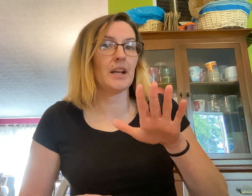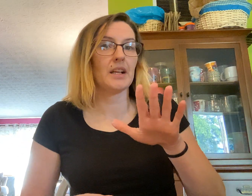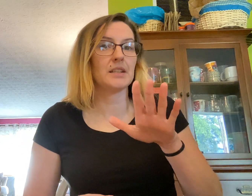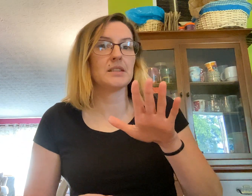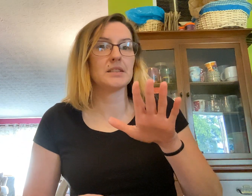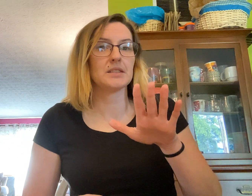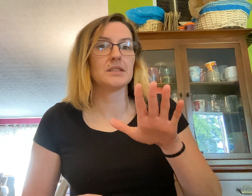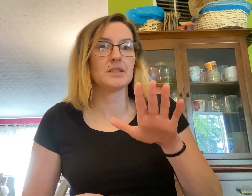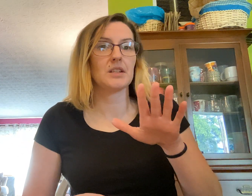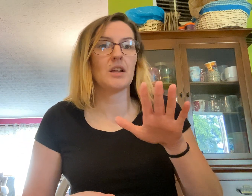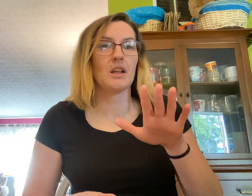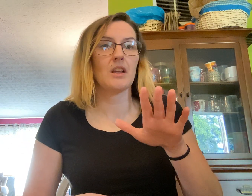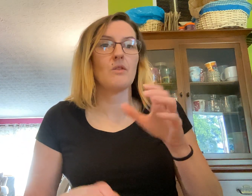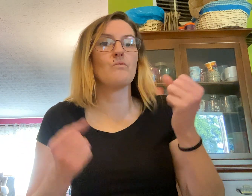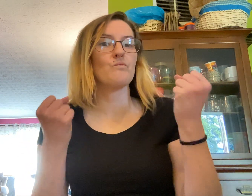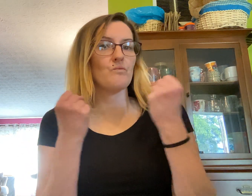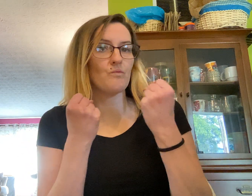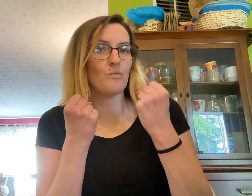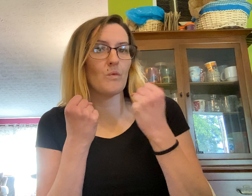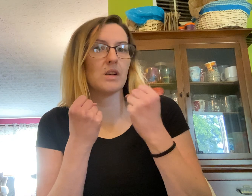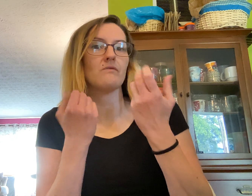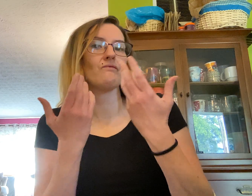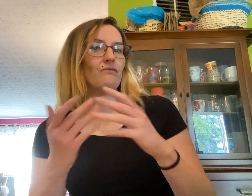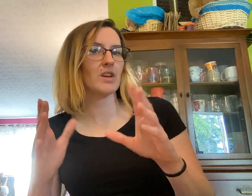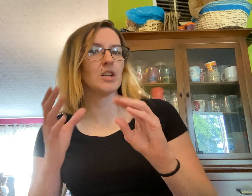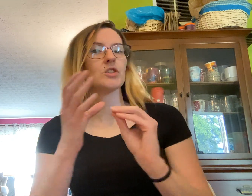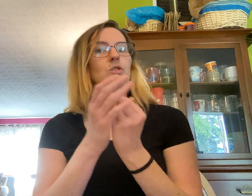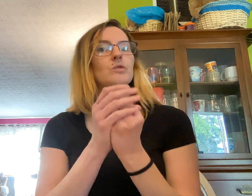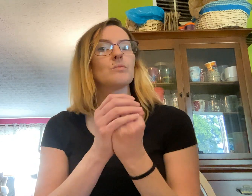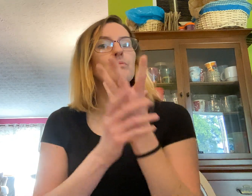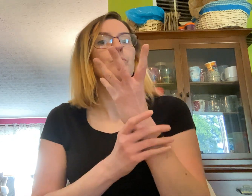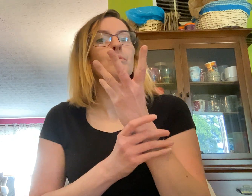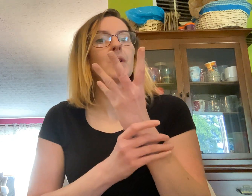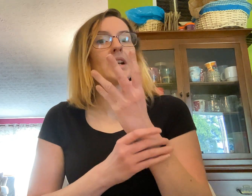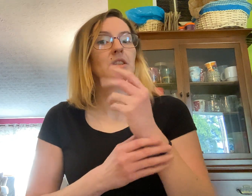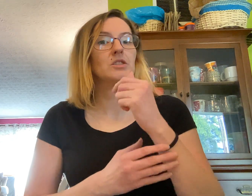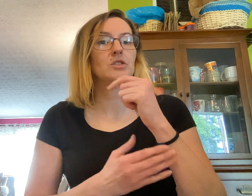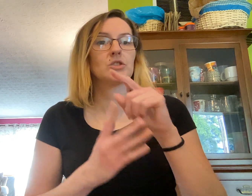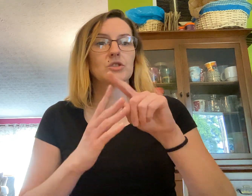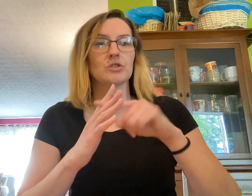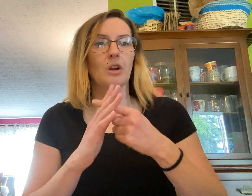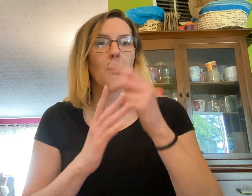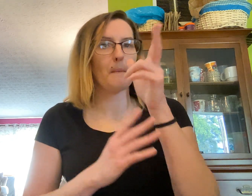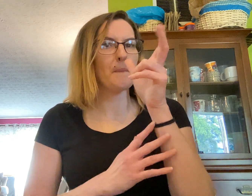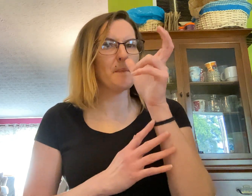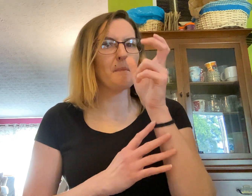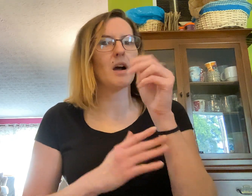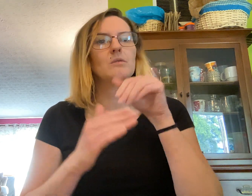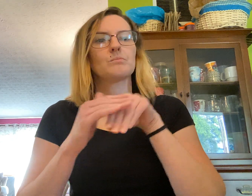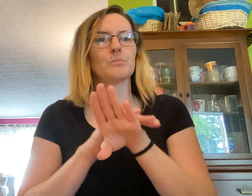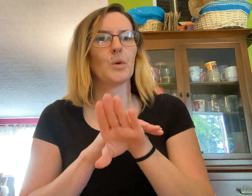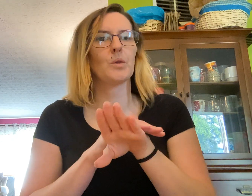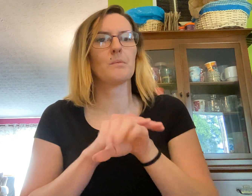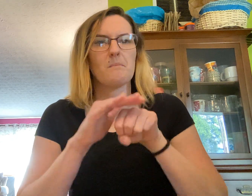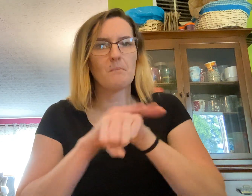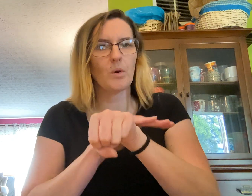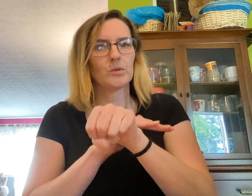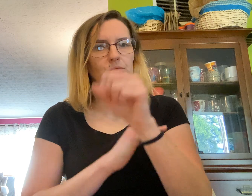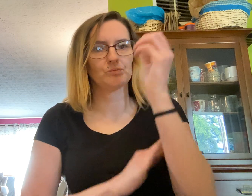whole system starts all over again. If you see an egg mass, scraping it into a bag with alcohol effectively kills